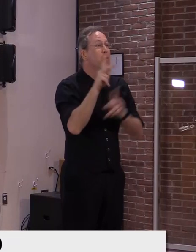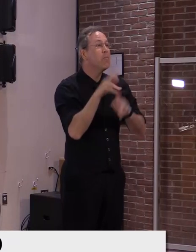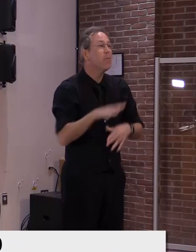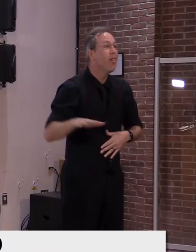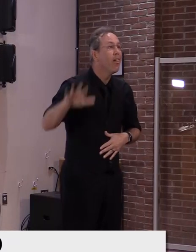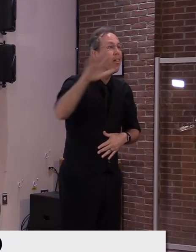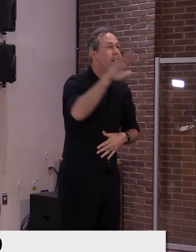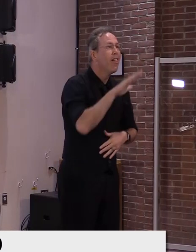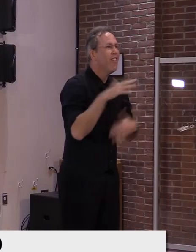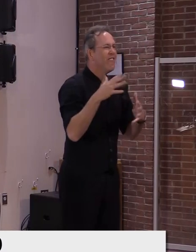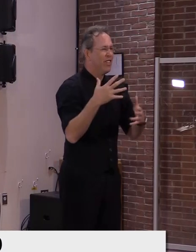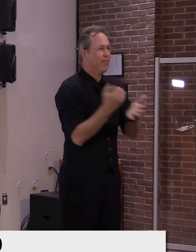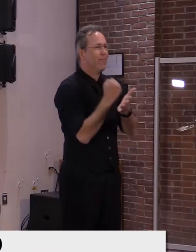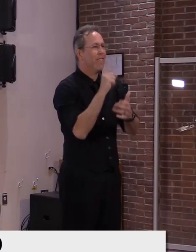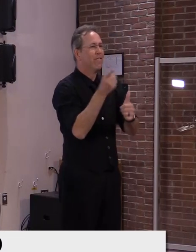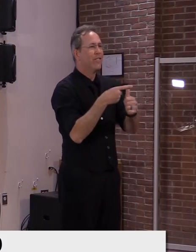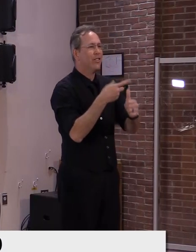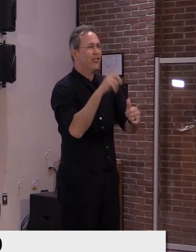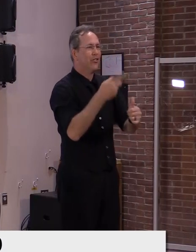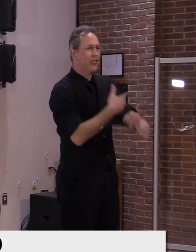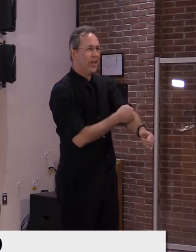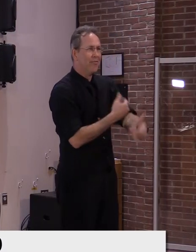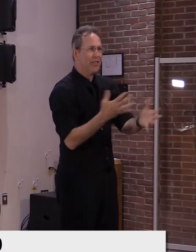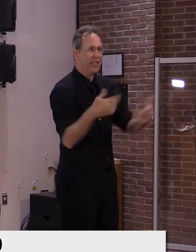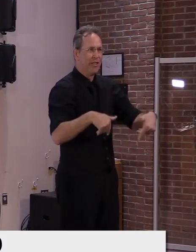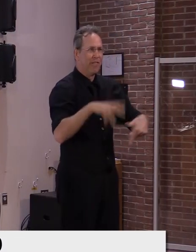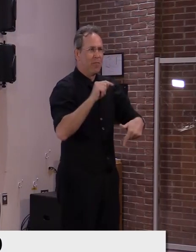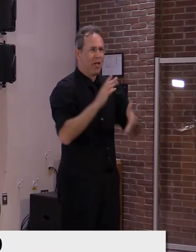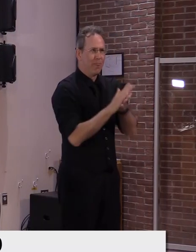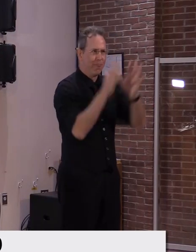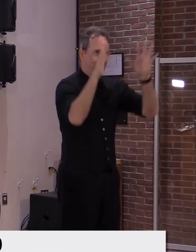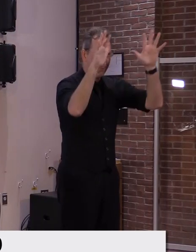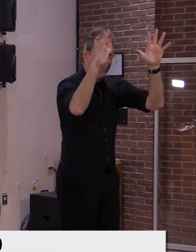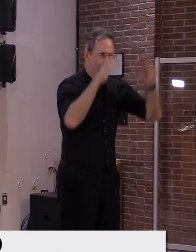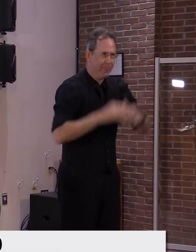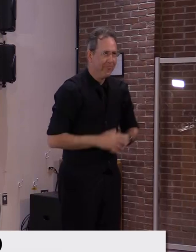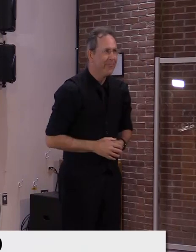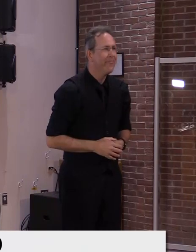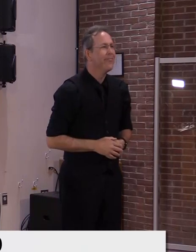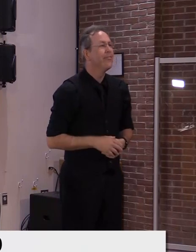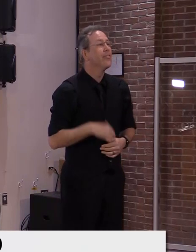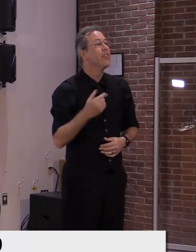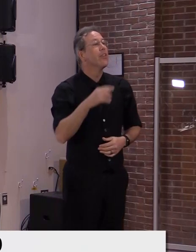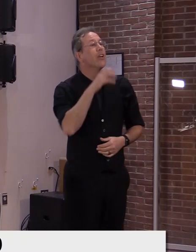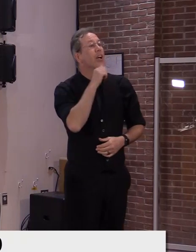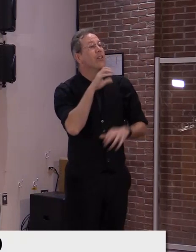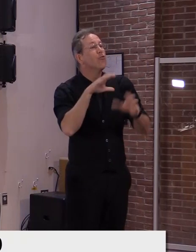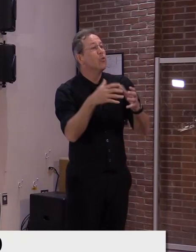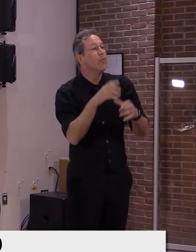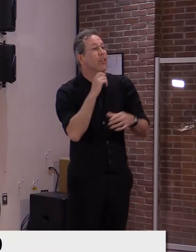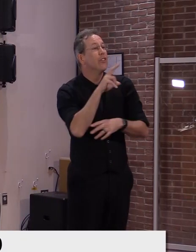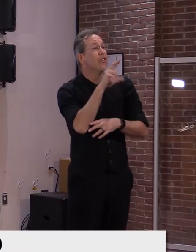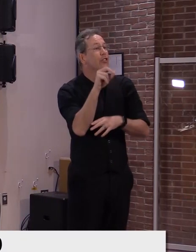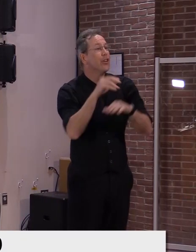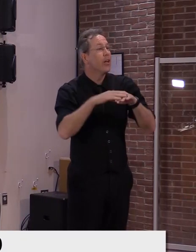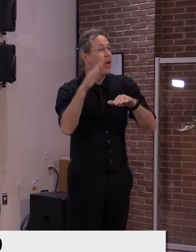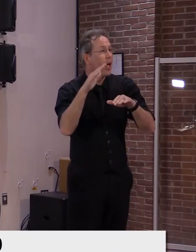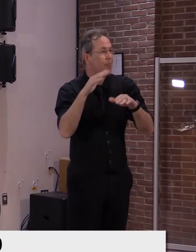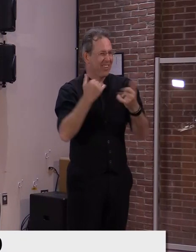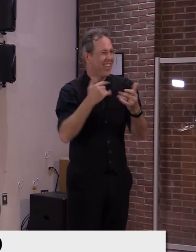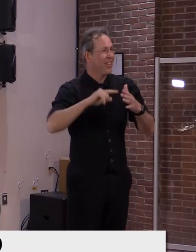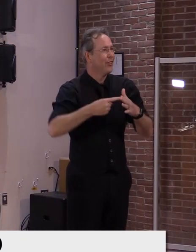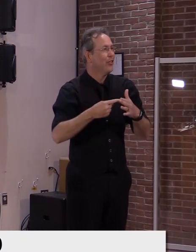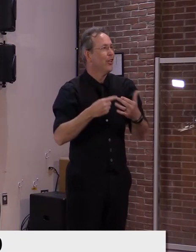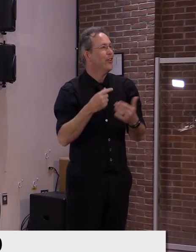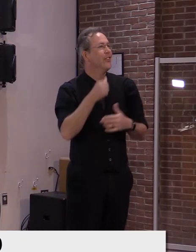COVID-19 vaccine. And moving on to those age 30 and older, we opened up registration yesterday, and as of this morning, more